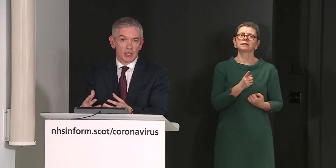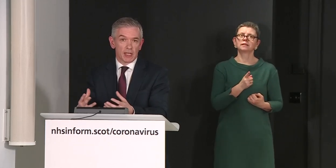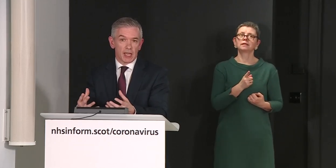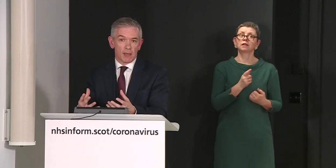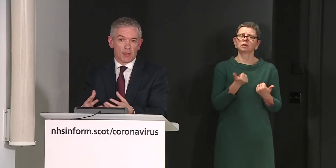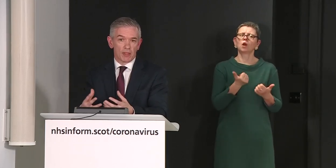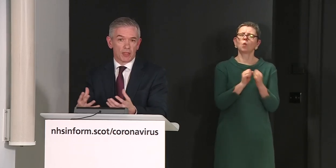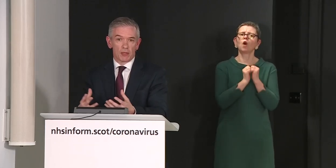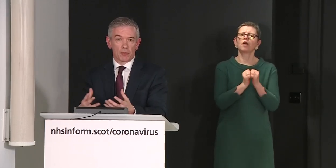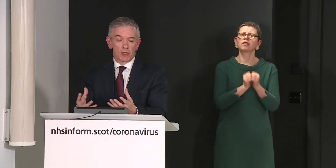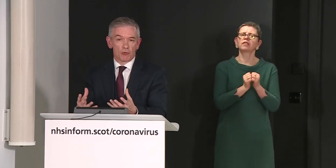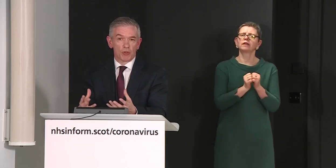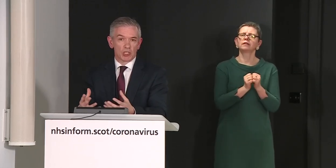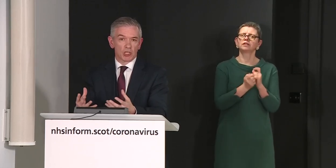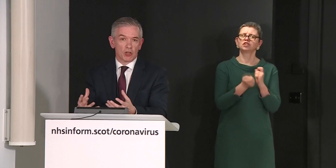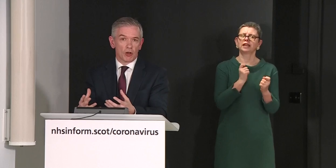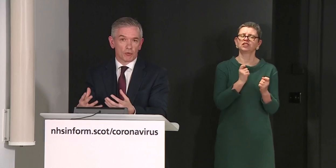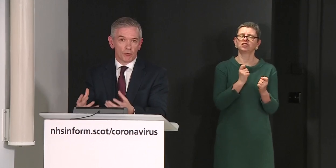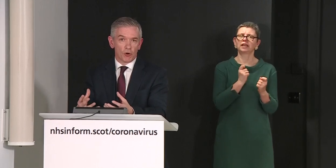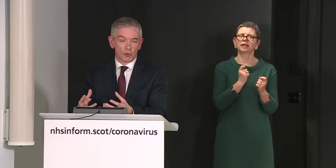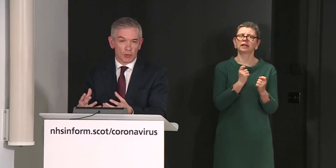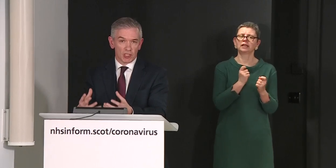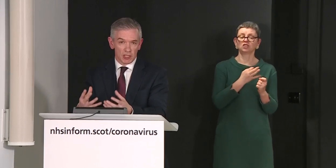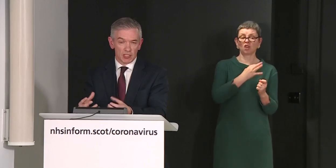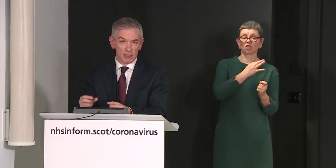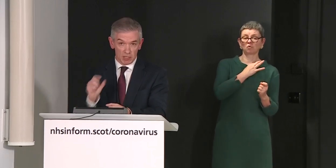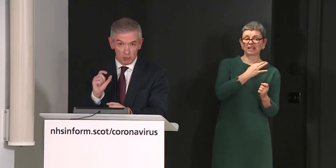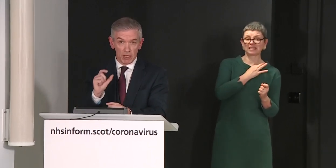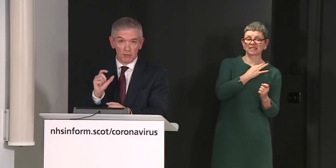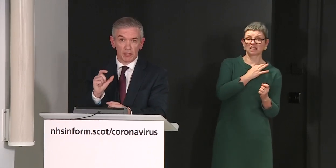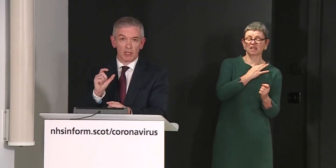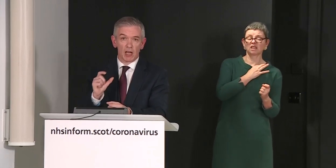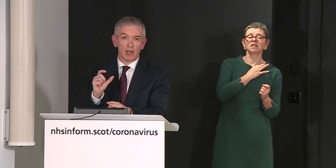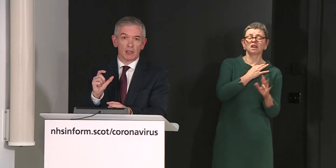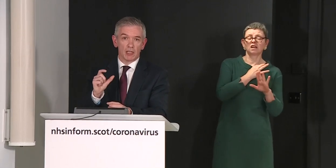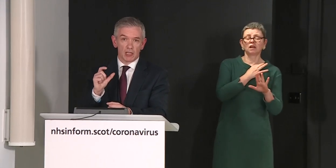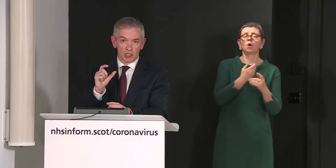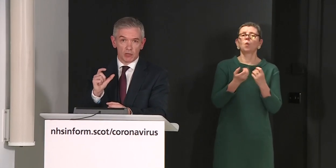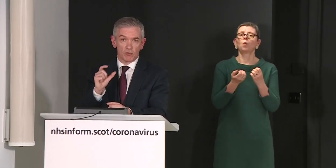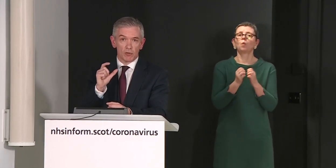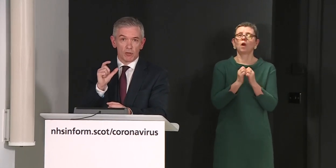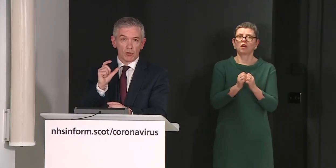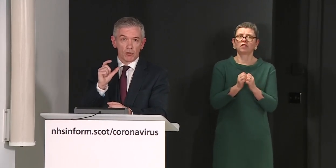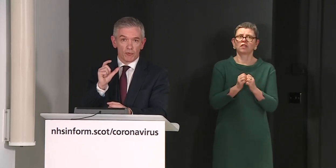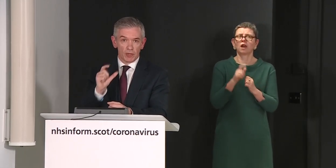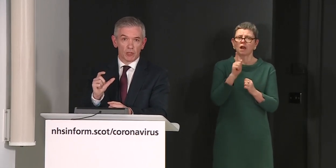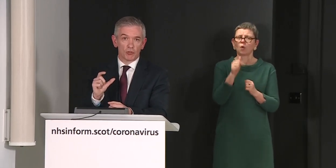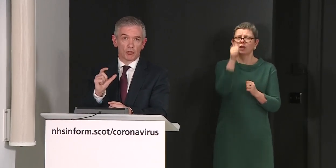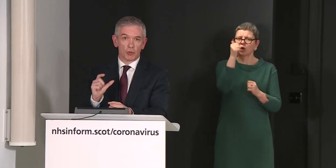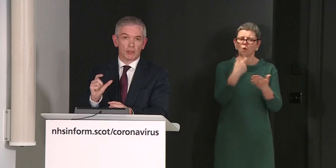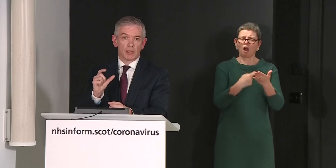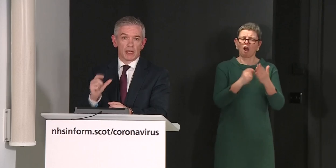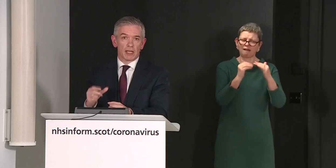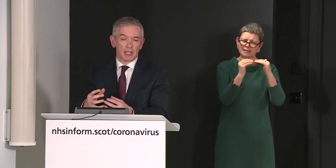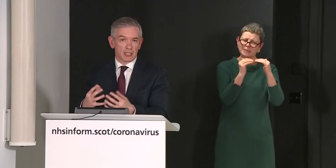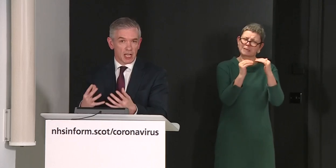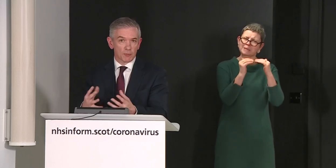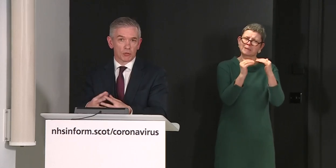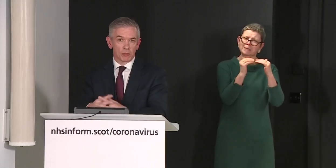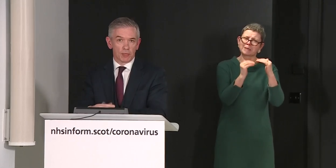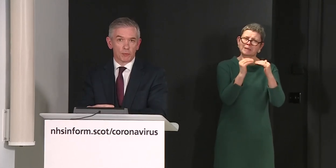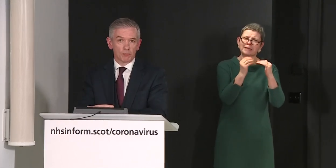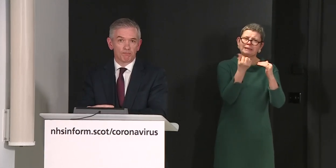actually the risk of going forward with this at this time, despite the fact that R is still fairly close to one,